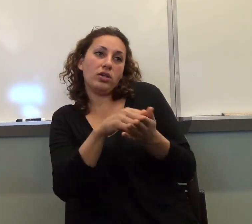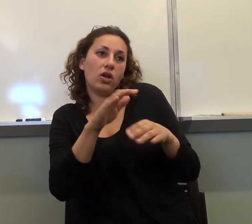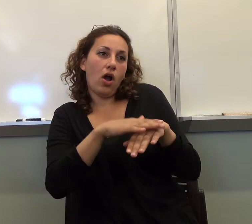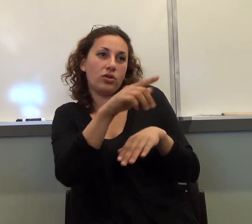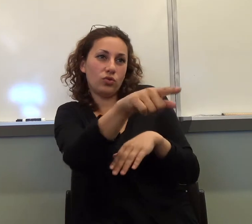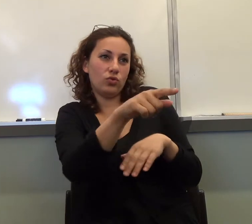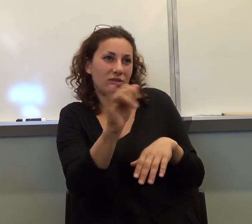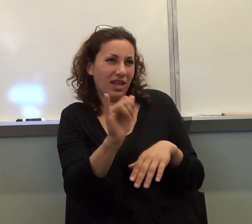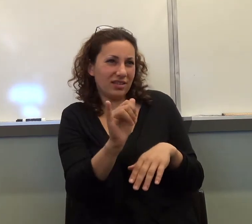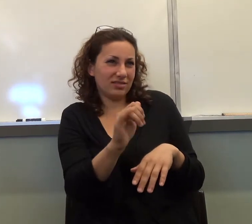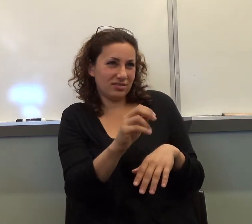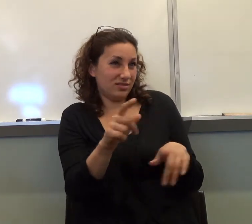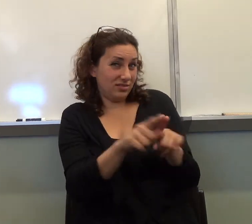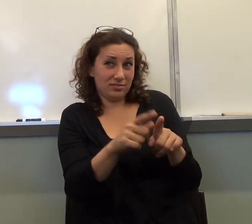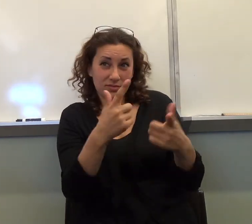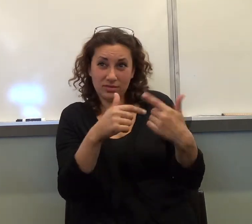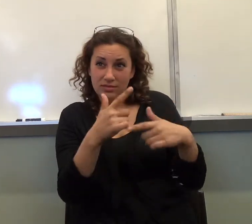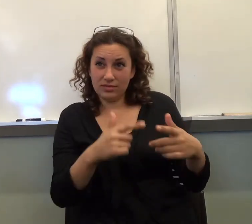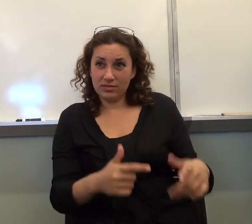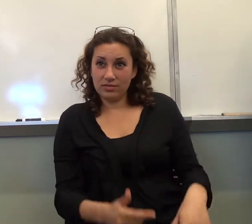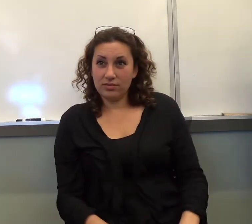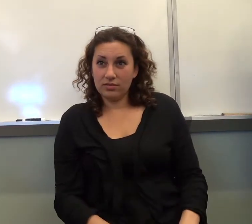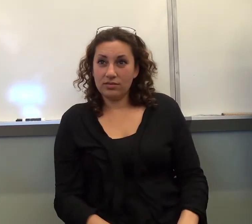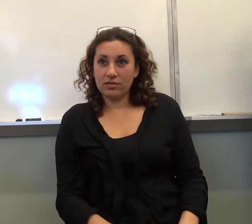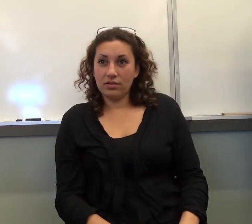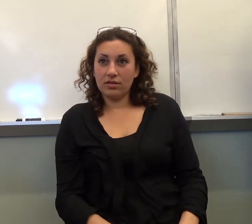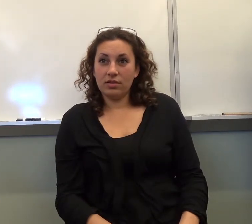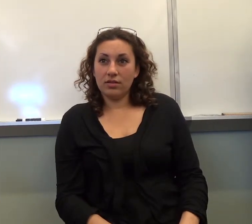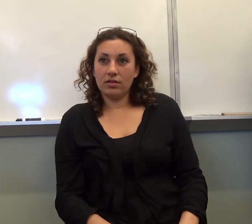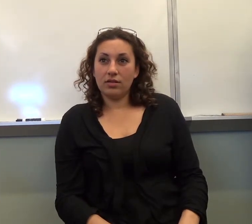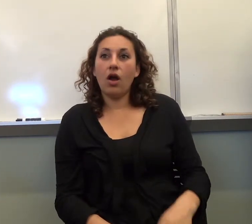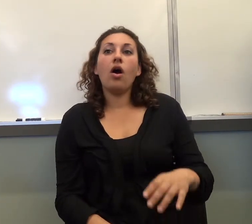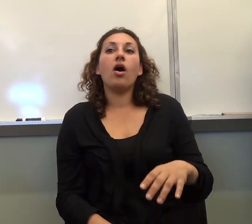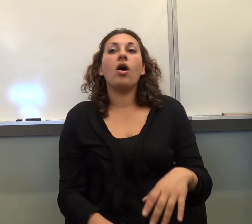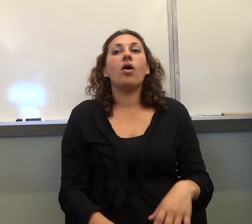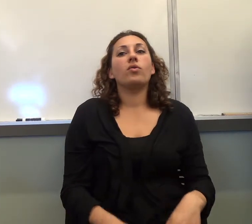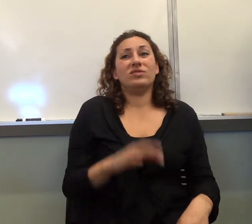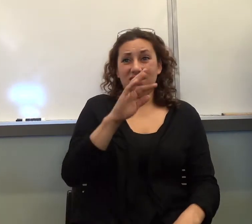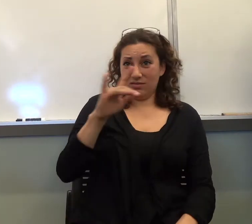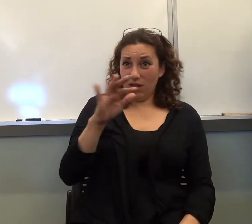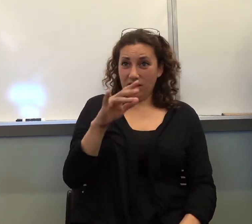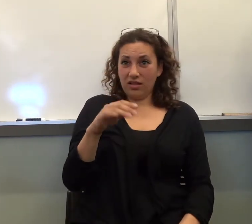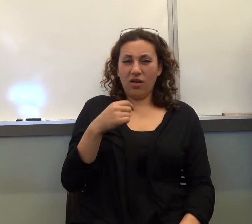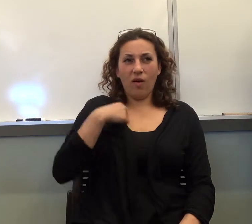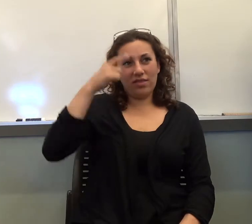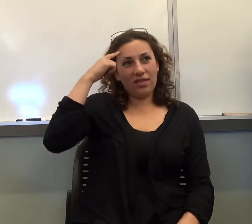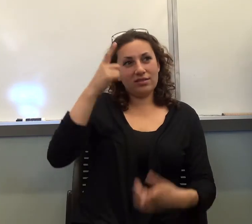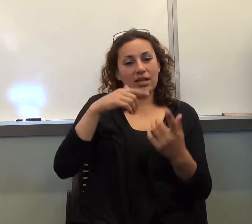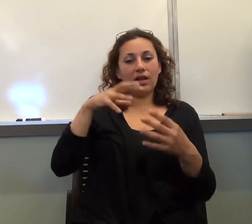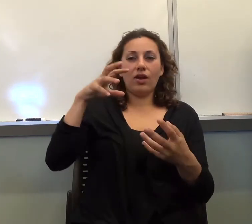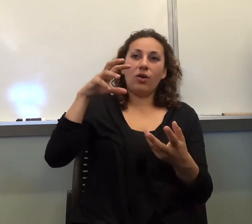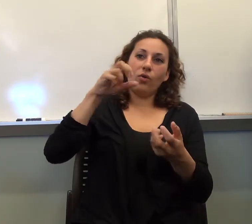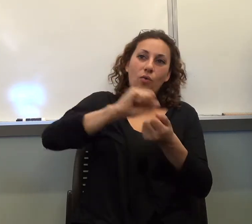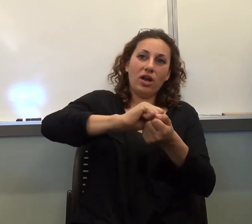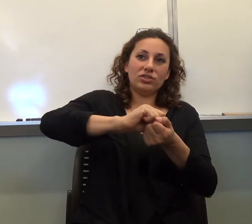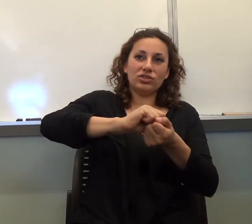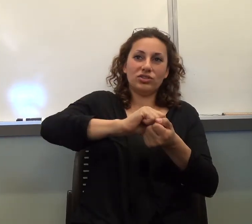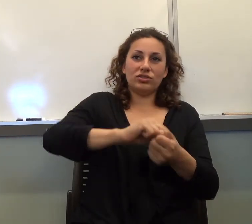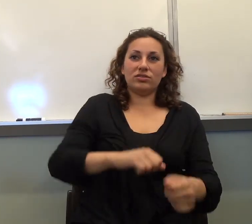Okay. Sorry we don't do this. We do the following. Leave this one alone. Multiply. Flip that